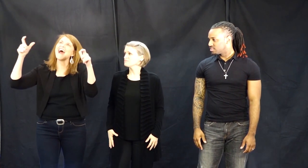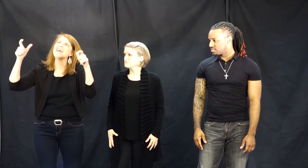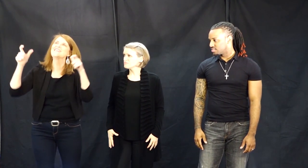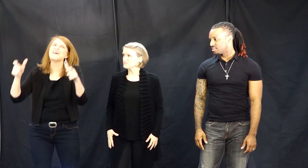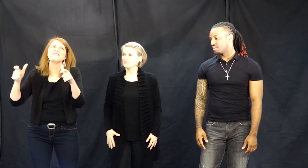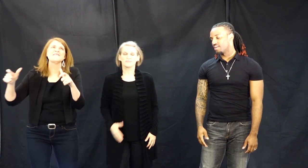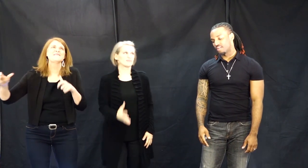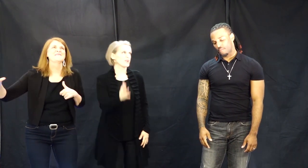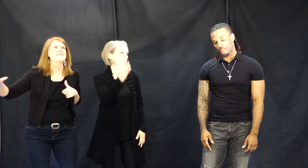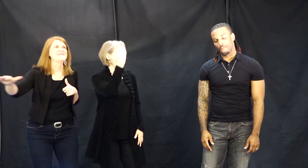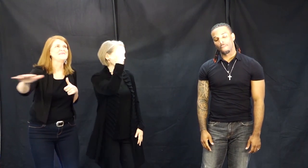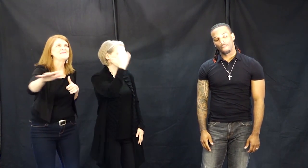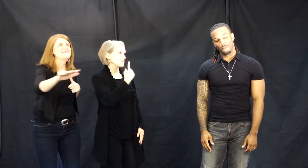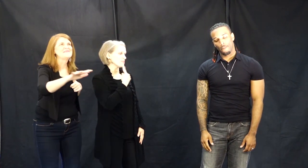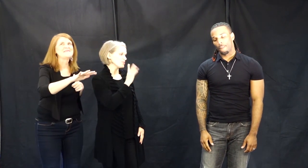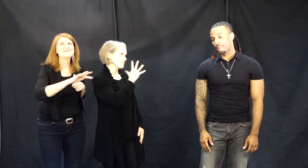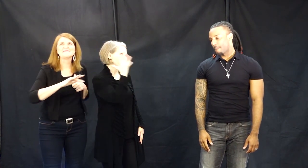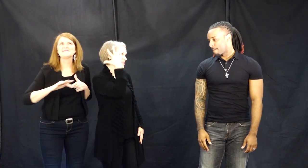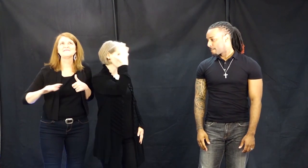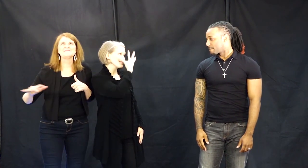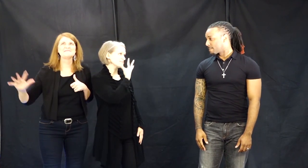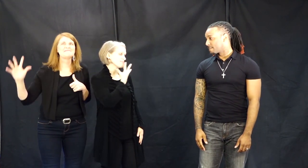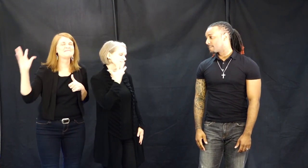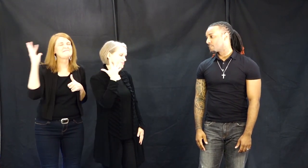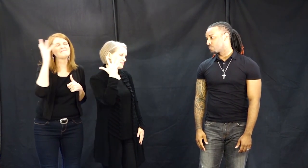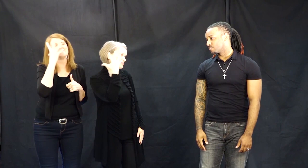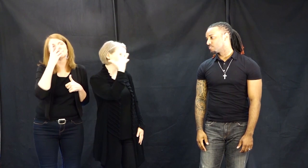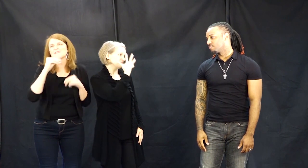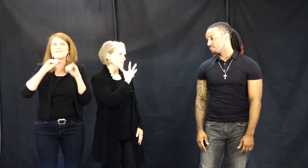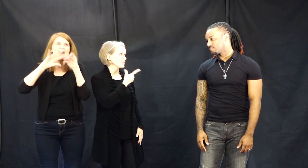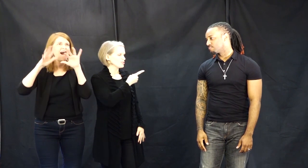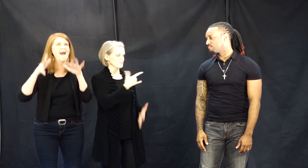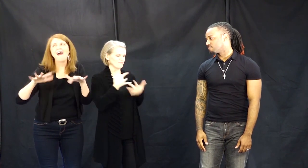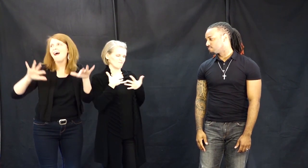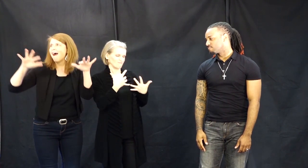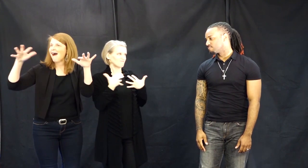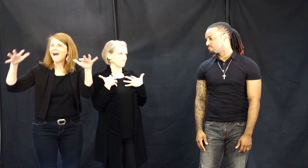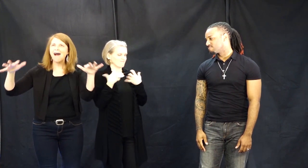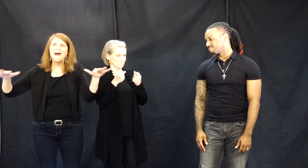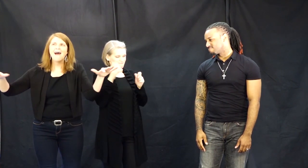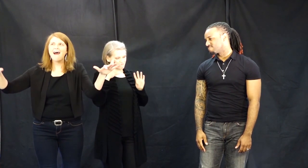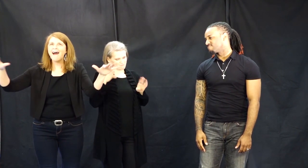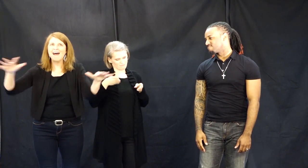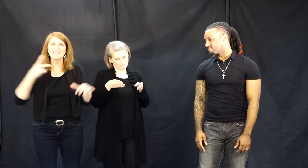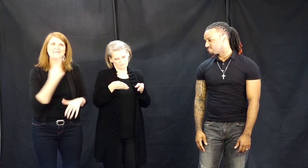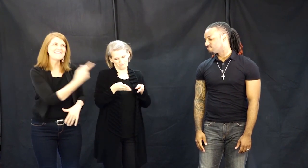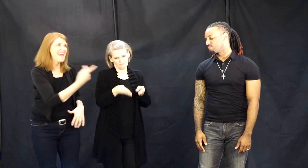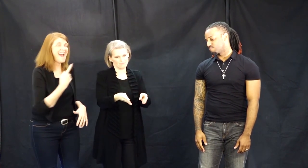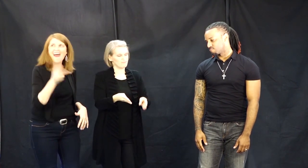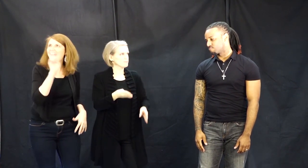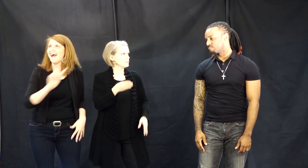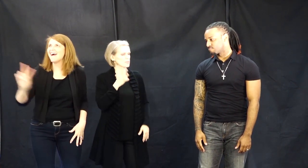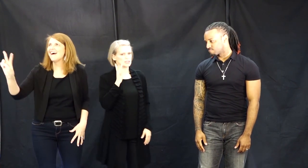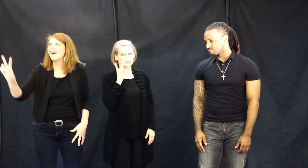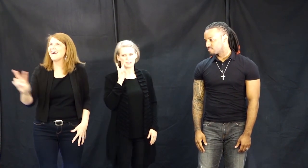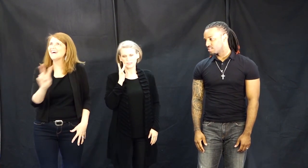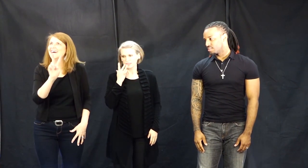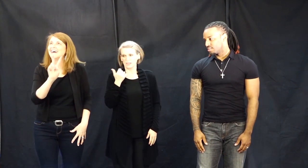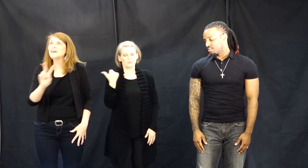know I'll miss your face. Screw your courage to the sticking place. I can go. Eliza, right, take a